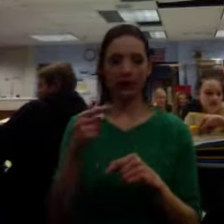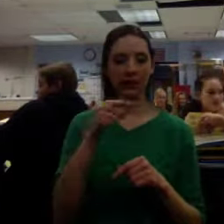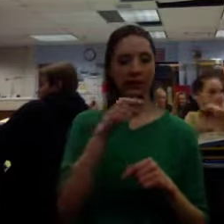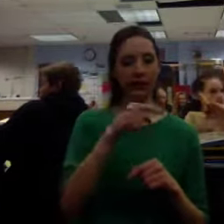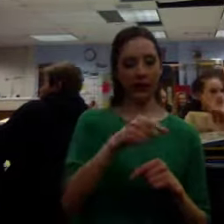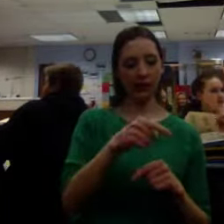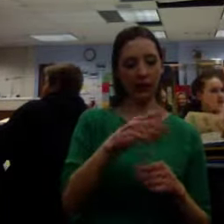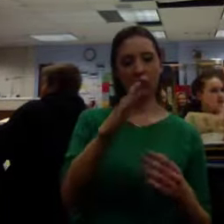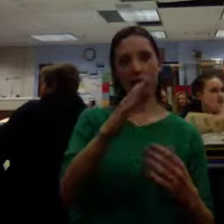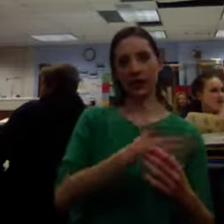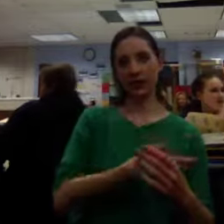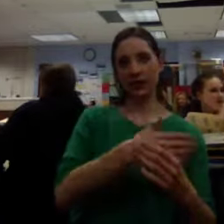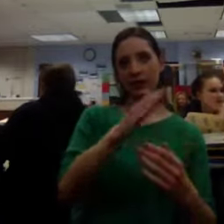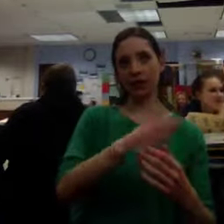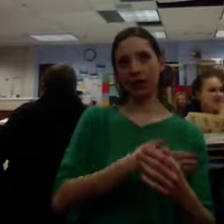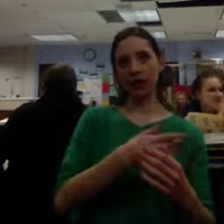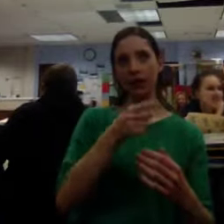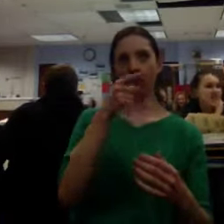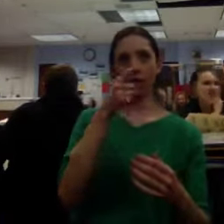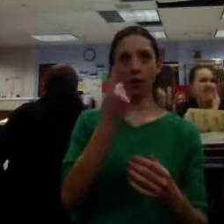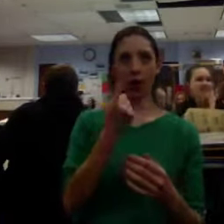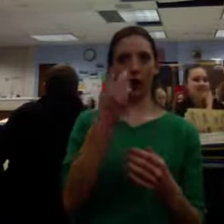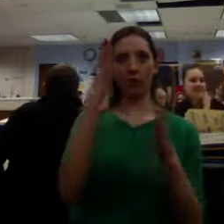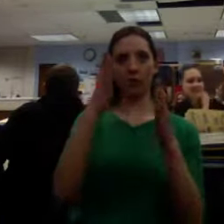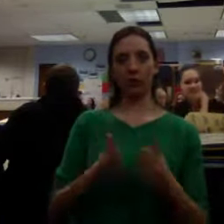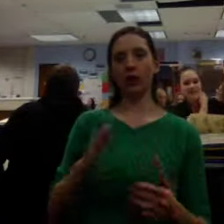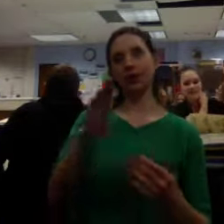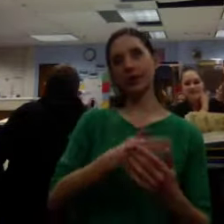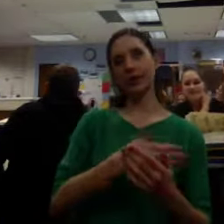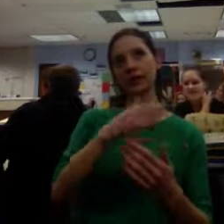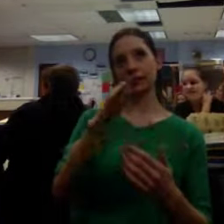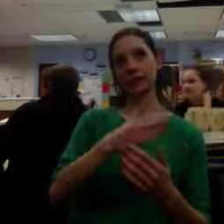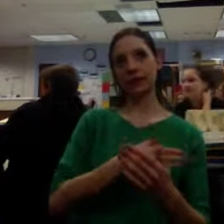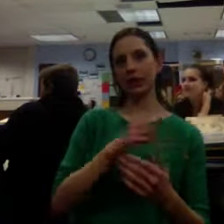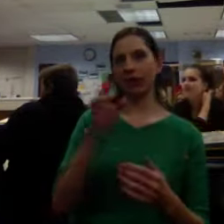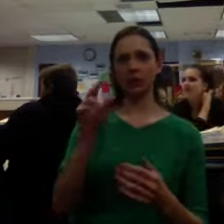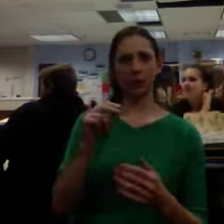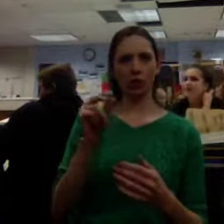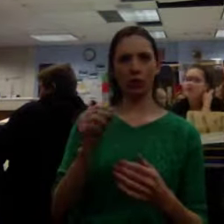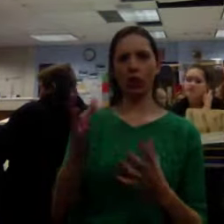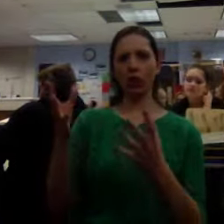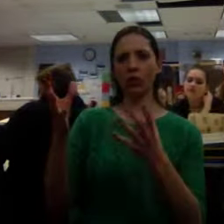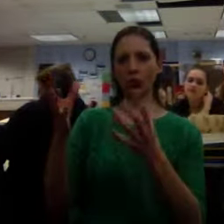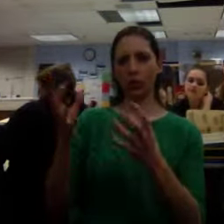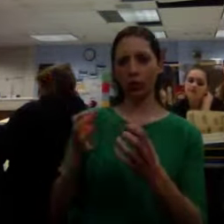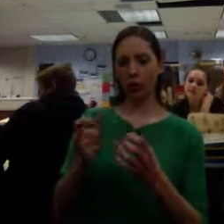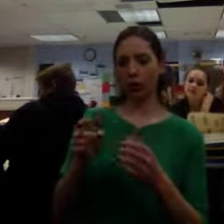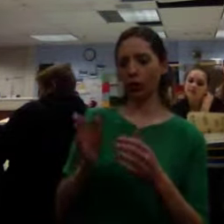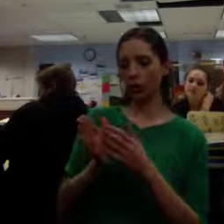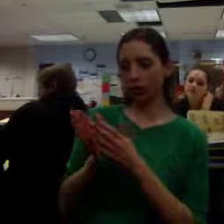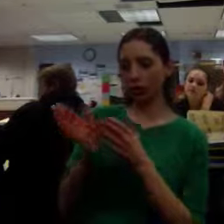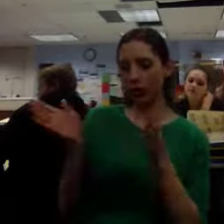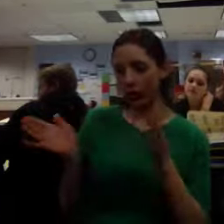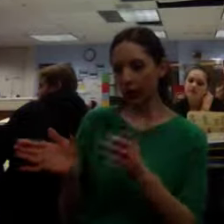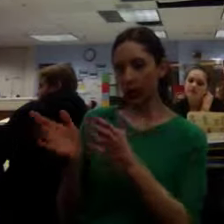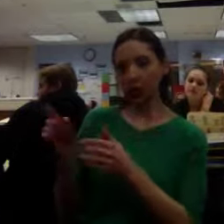okay? All right, any questions about rehearsal? Okay, I think I'll give you, 15 minutes to do